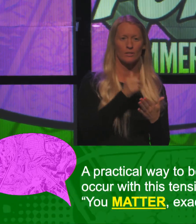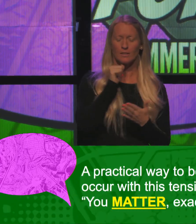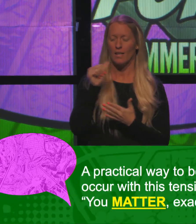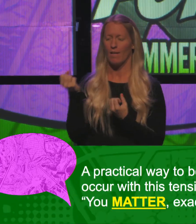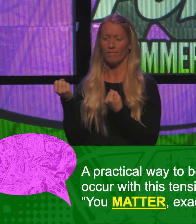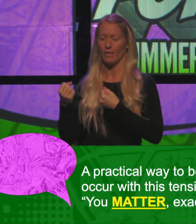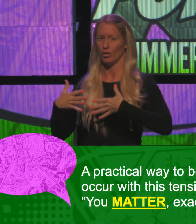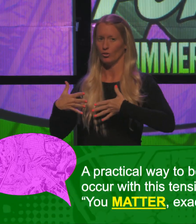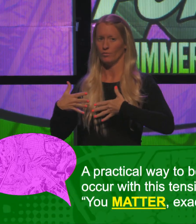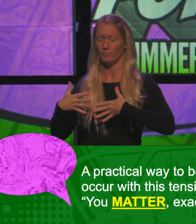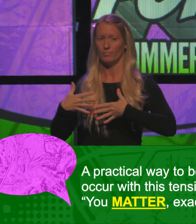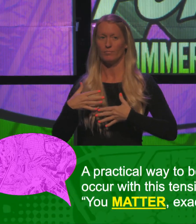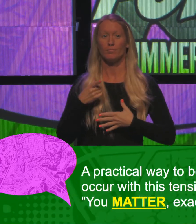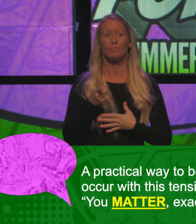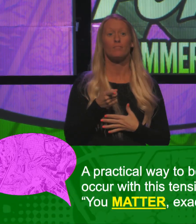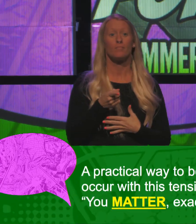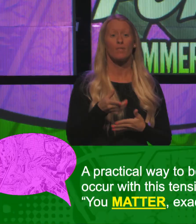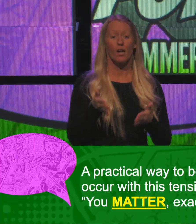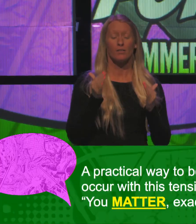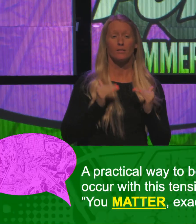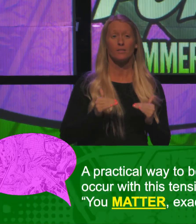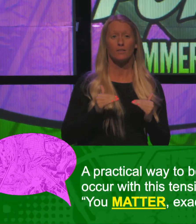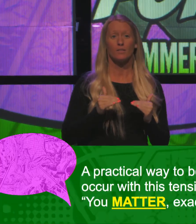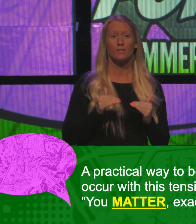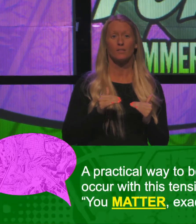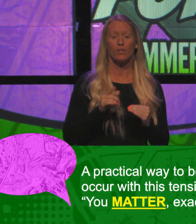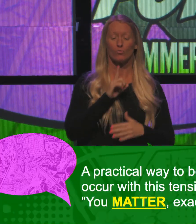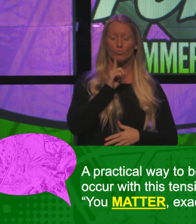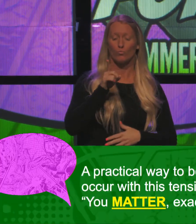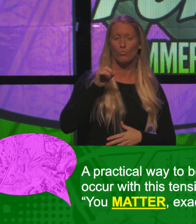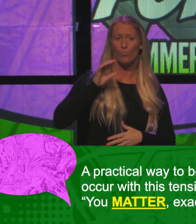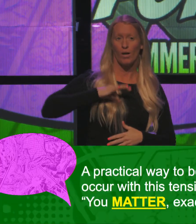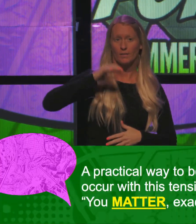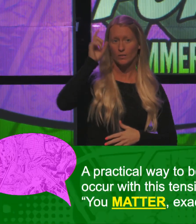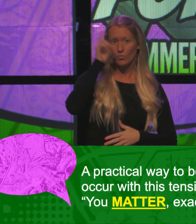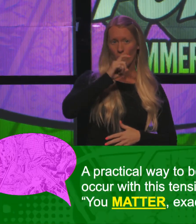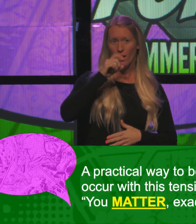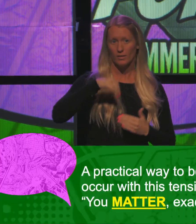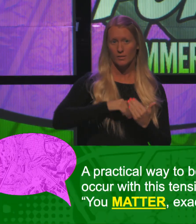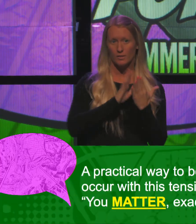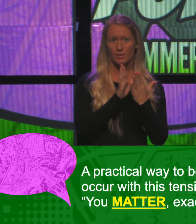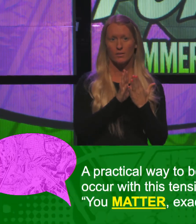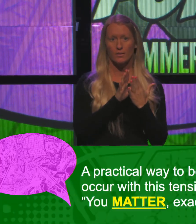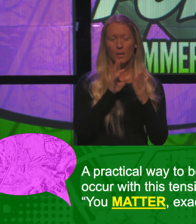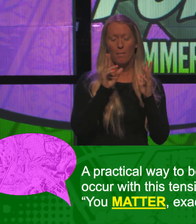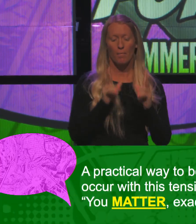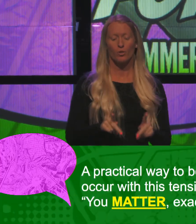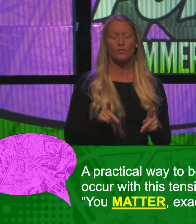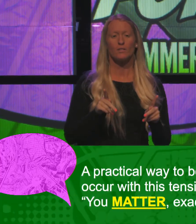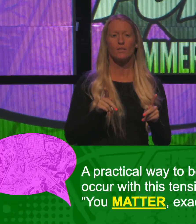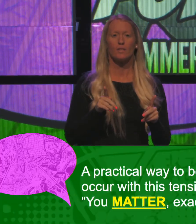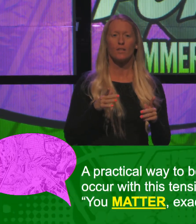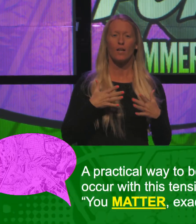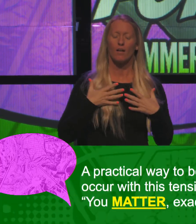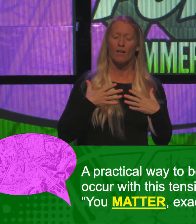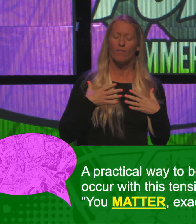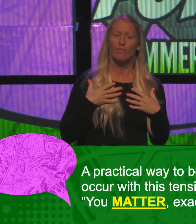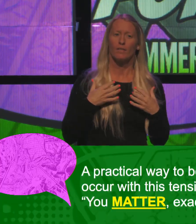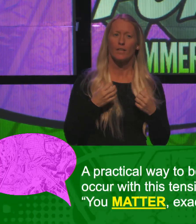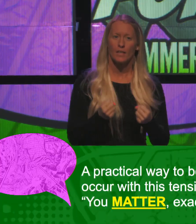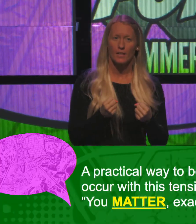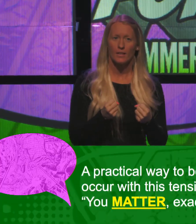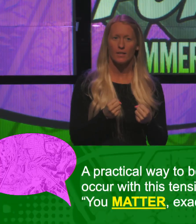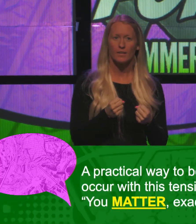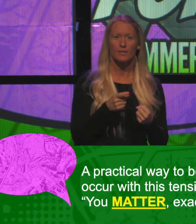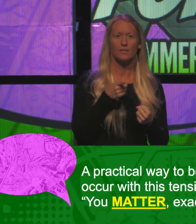Another practical way is to be a person of healing, to be a person that speaks this belovedness, this sacredness,